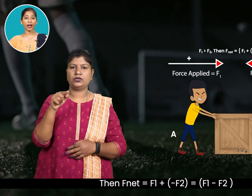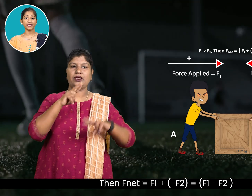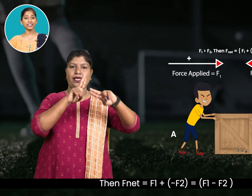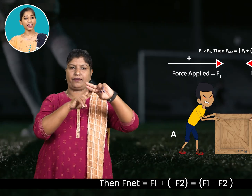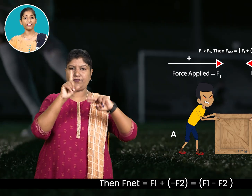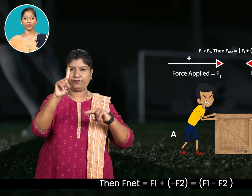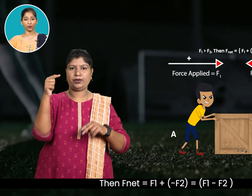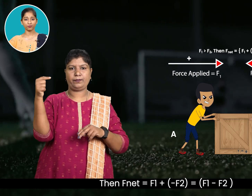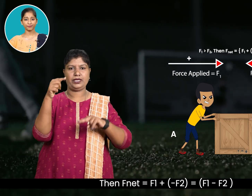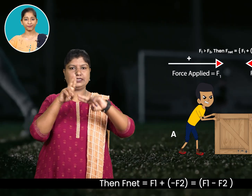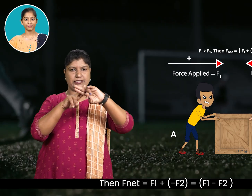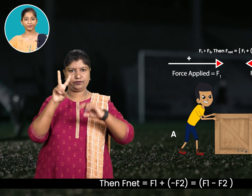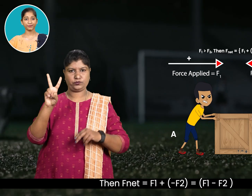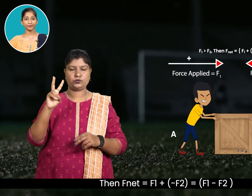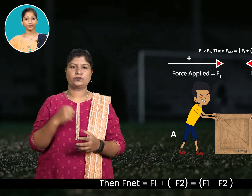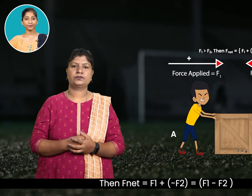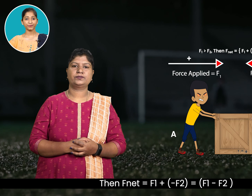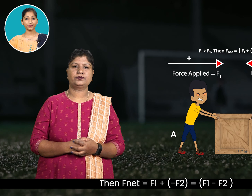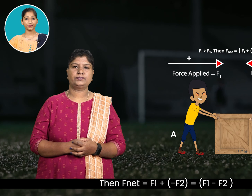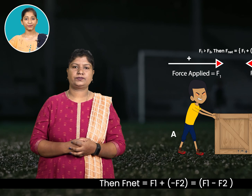F1 minus F2.